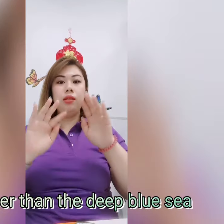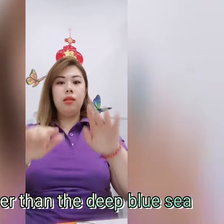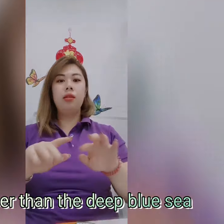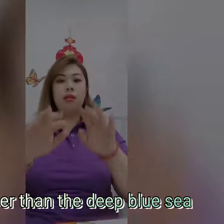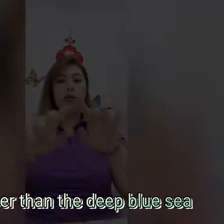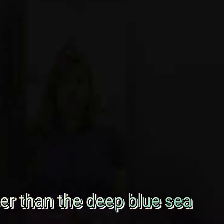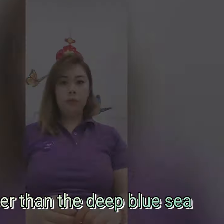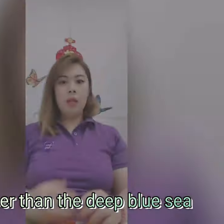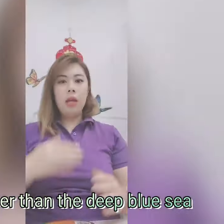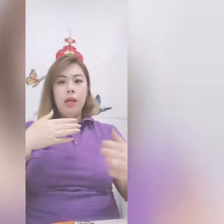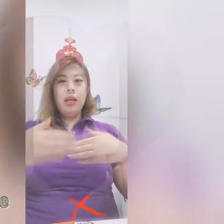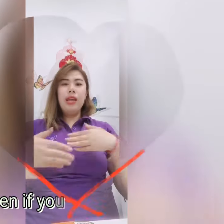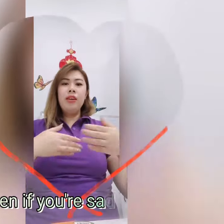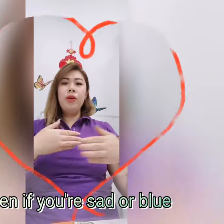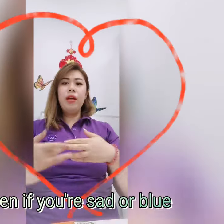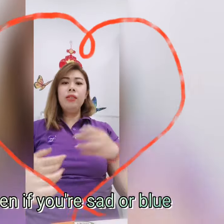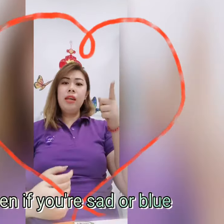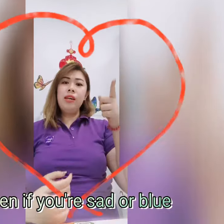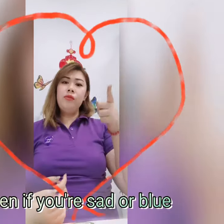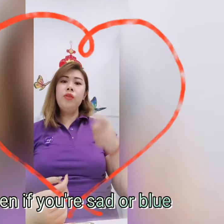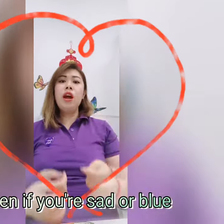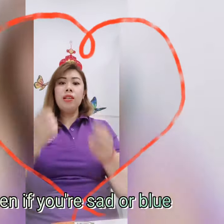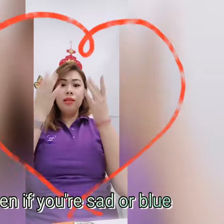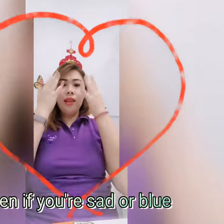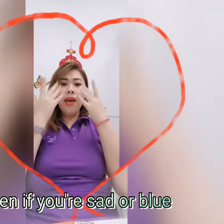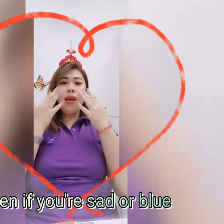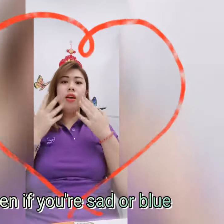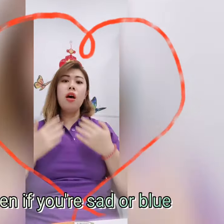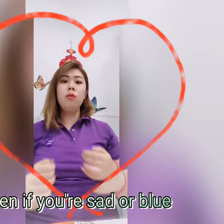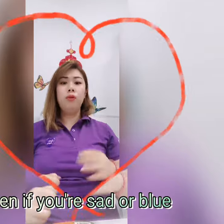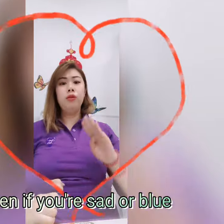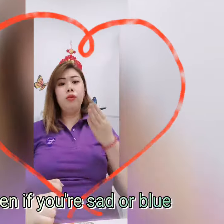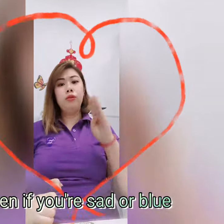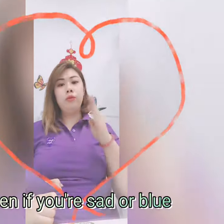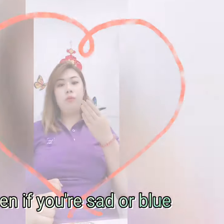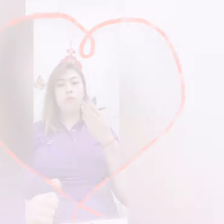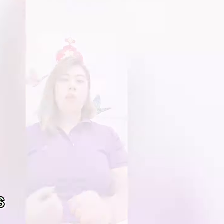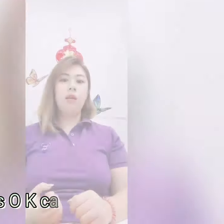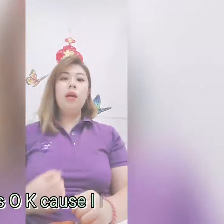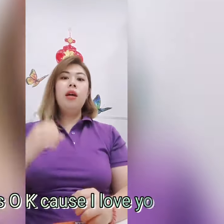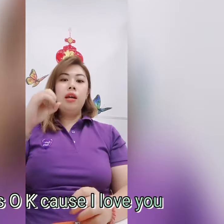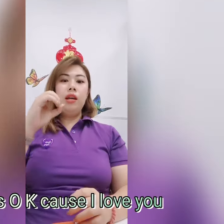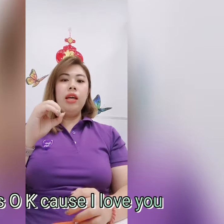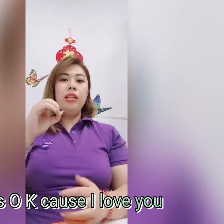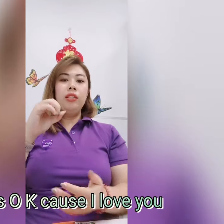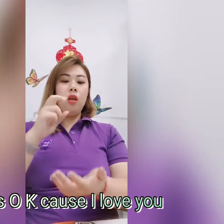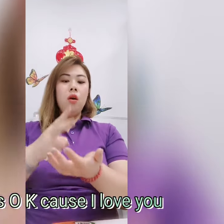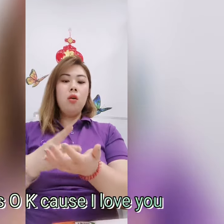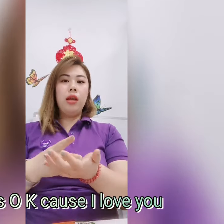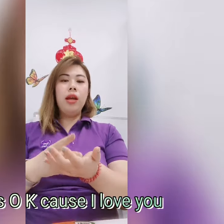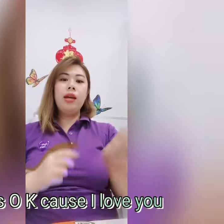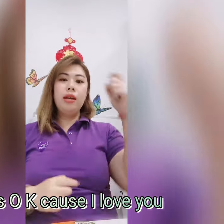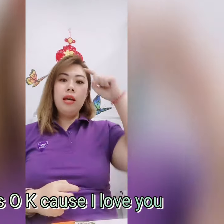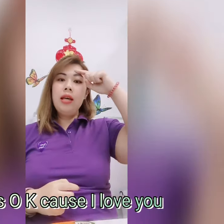sea. Even if you're sad or blue, it's okay,